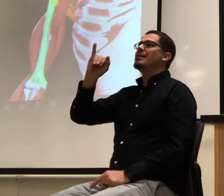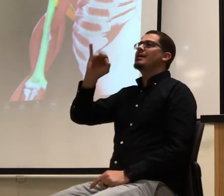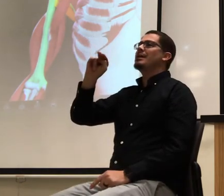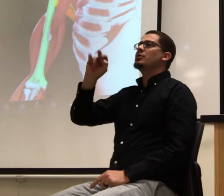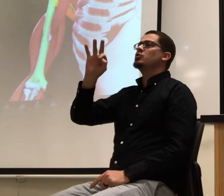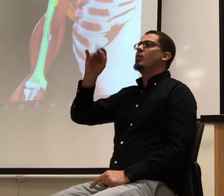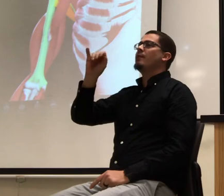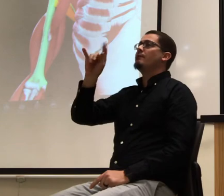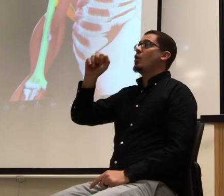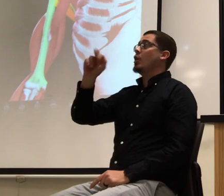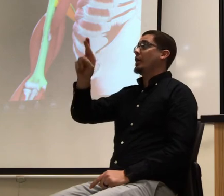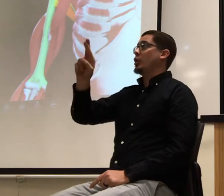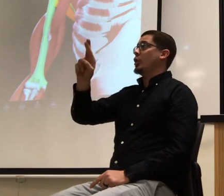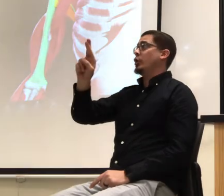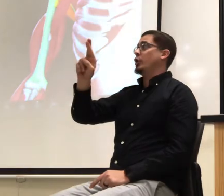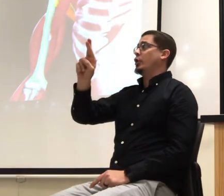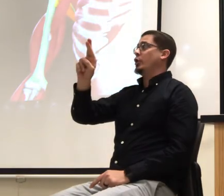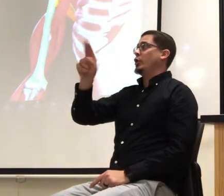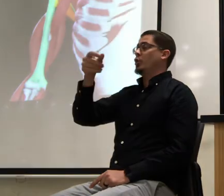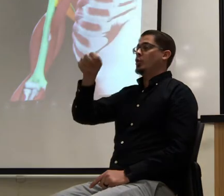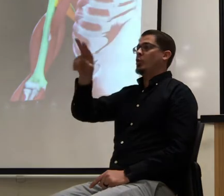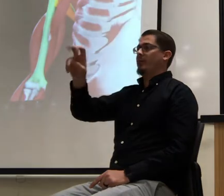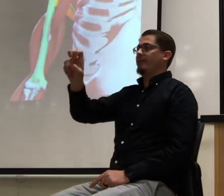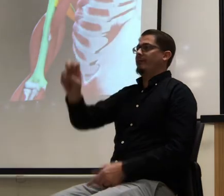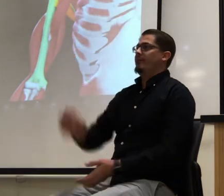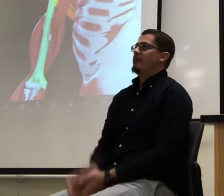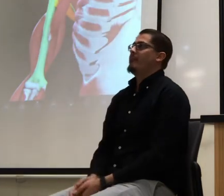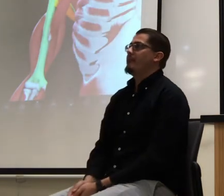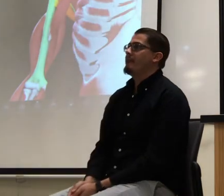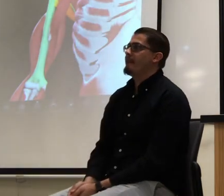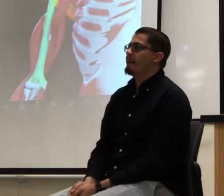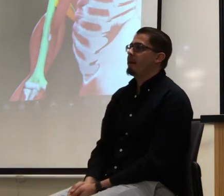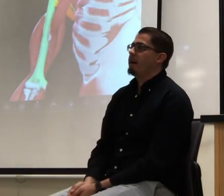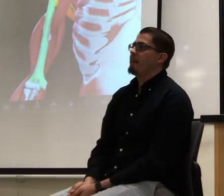Correction. Not the medial lip of intratubercular groove.